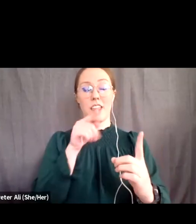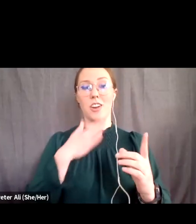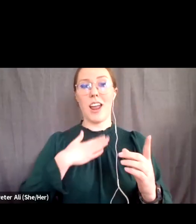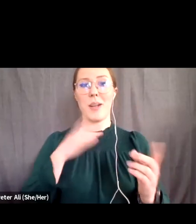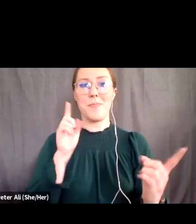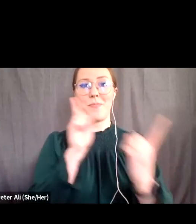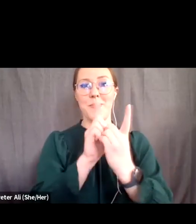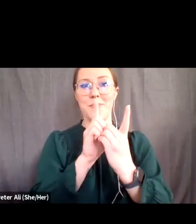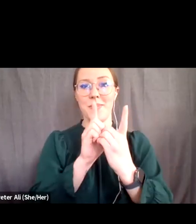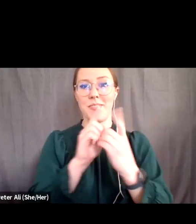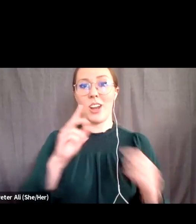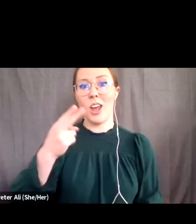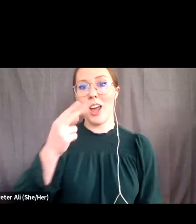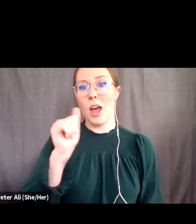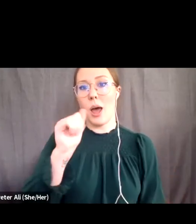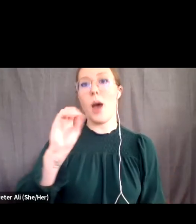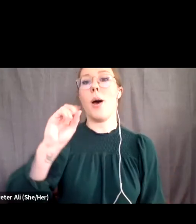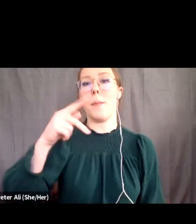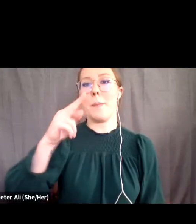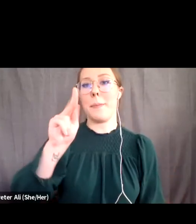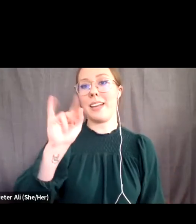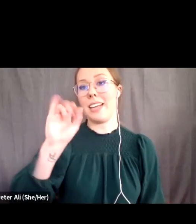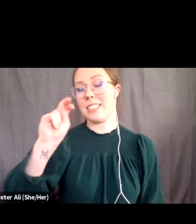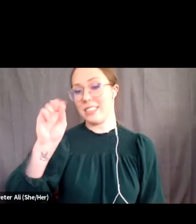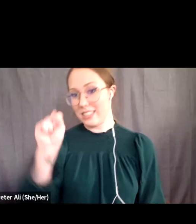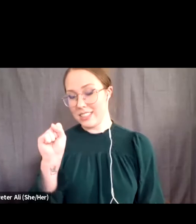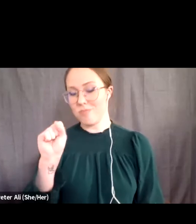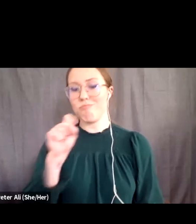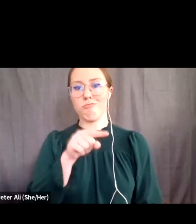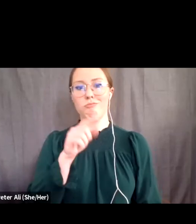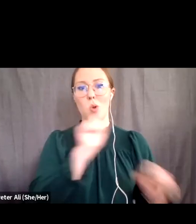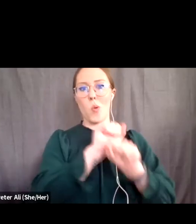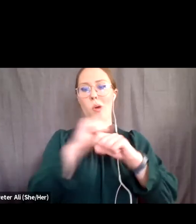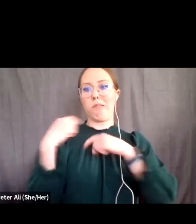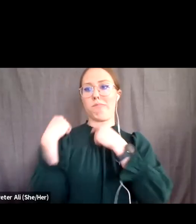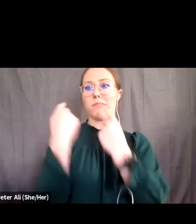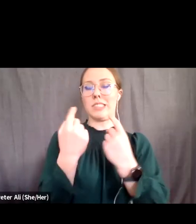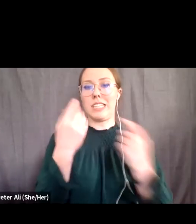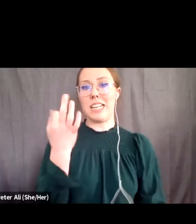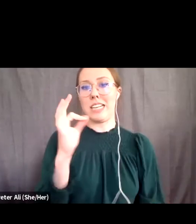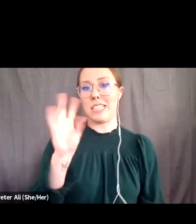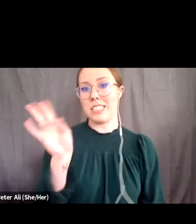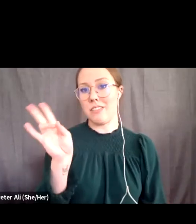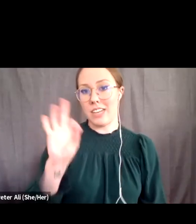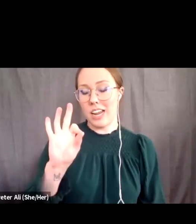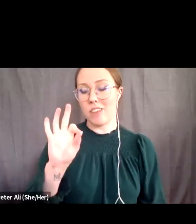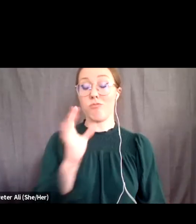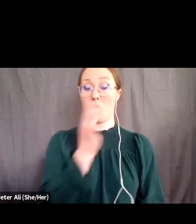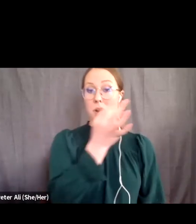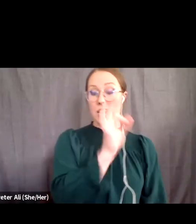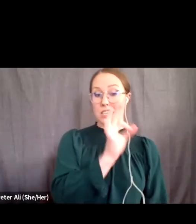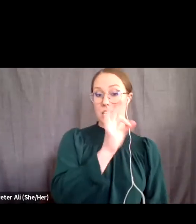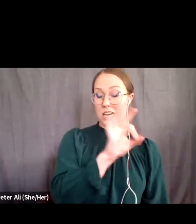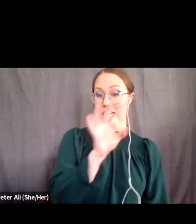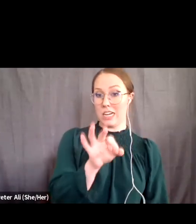was BAM's president, where she worked since 1979. From 1999 until